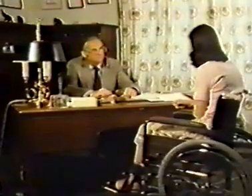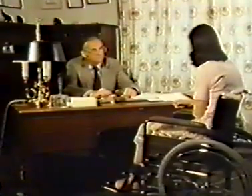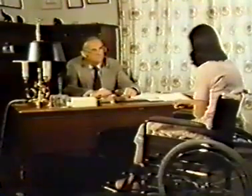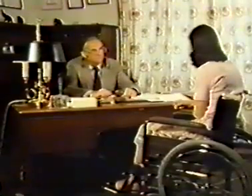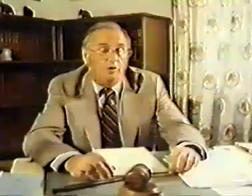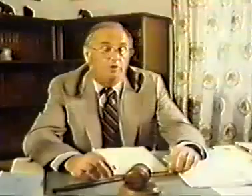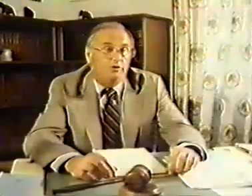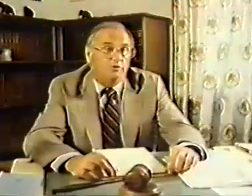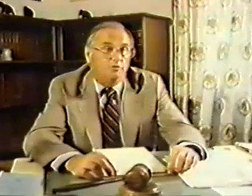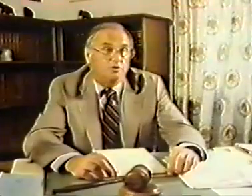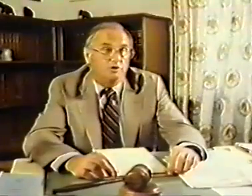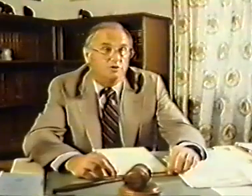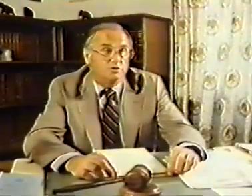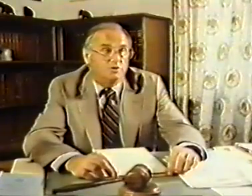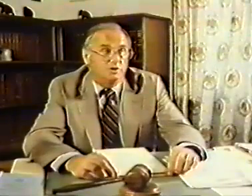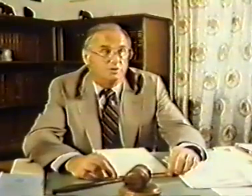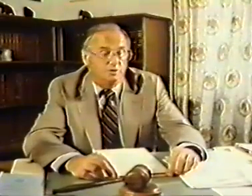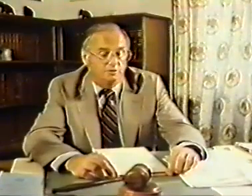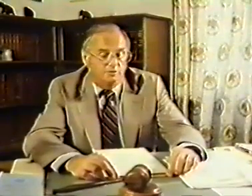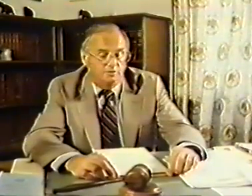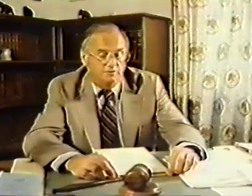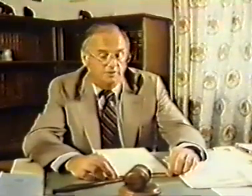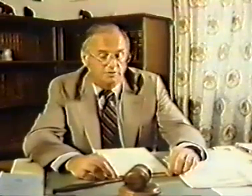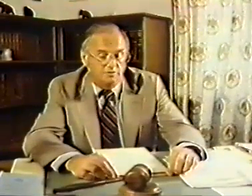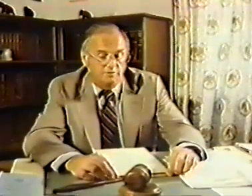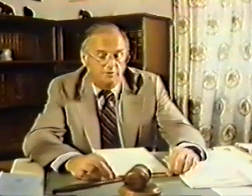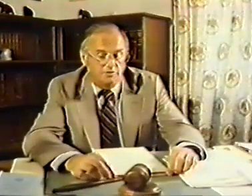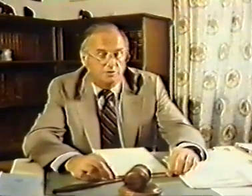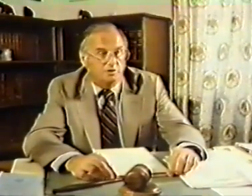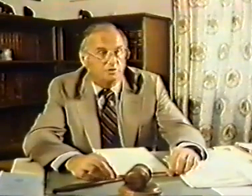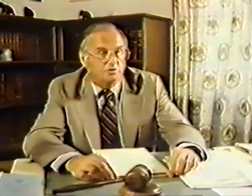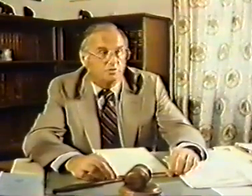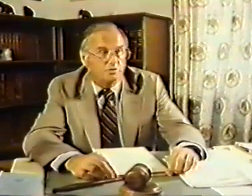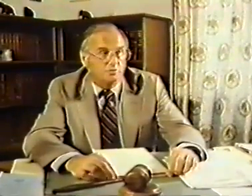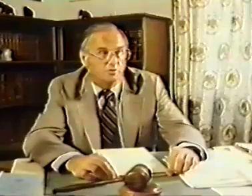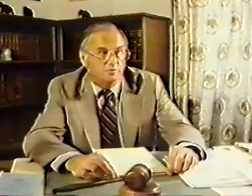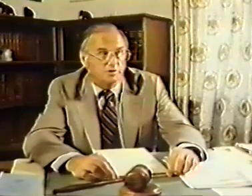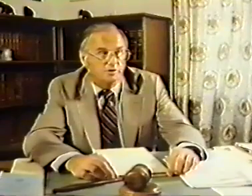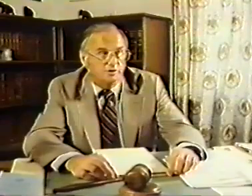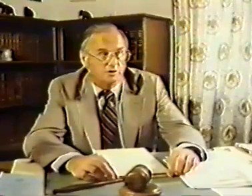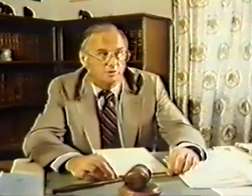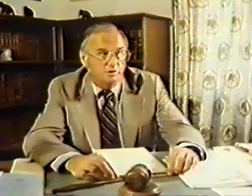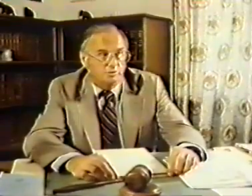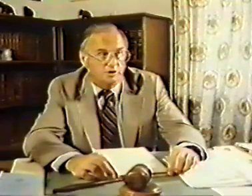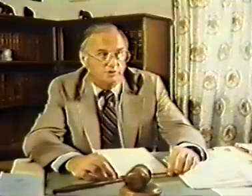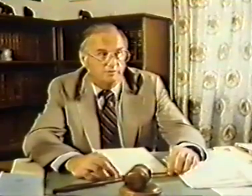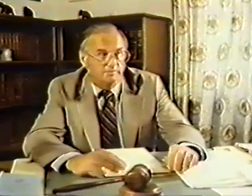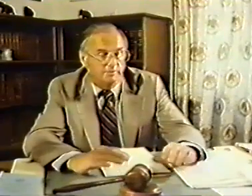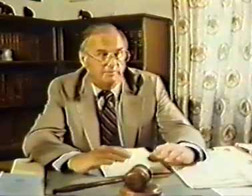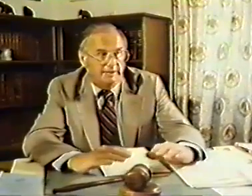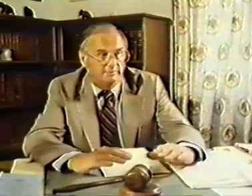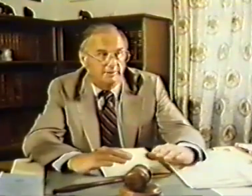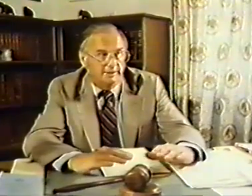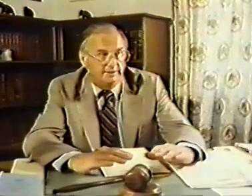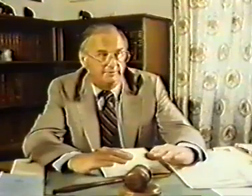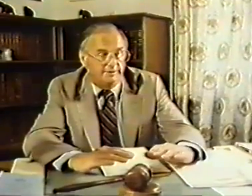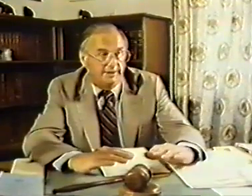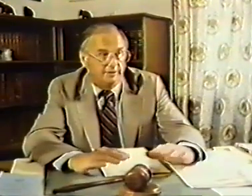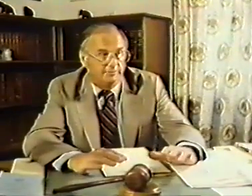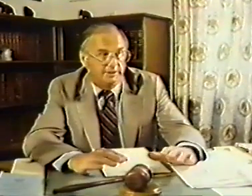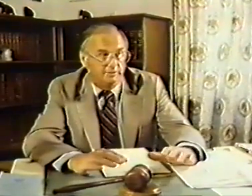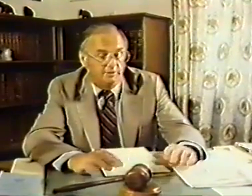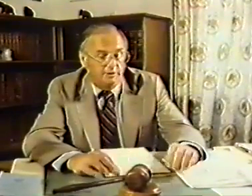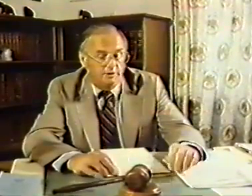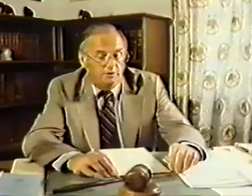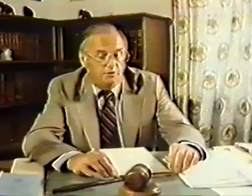people. No, I don't think the administration has assessed the effects of any of its cuts in social programs. I think they just wanted to achieve a bottom line